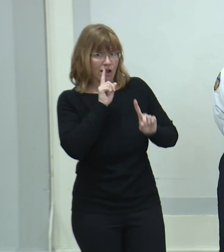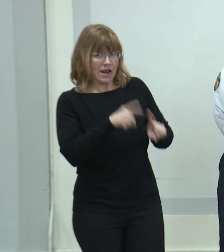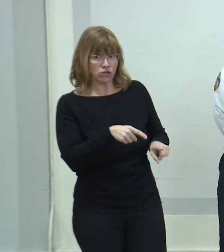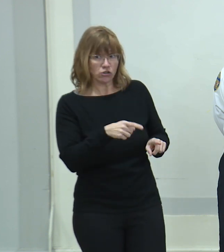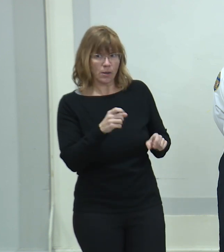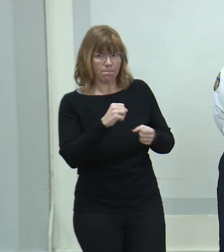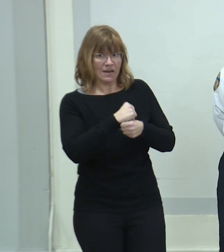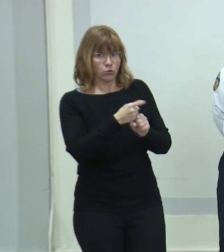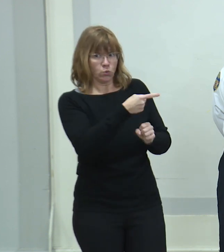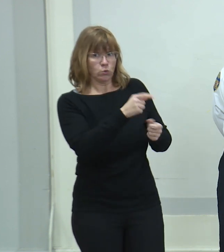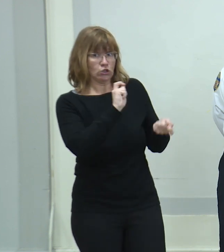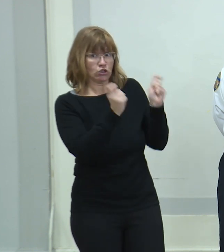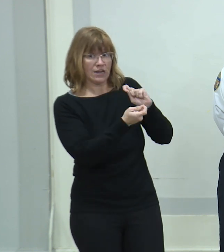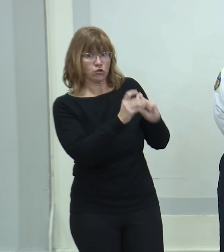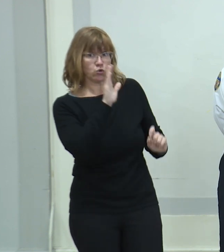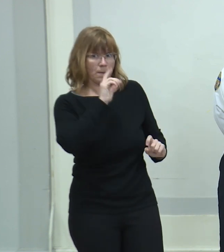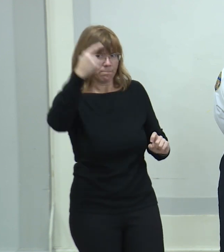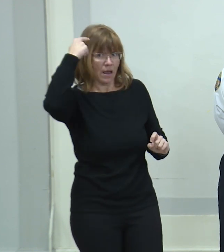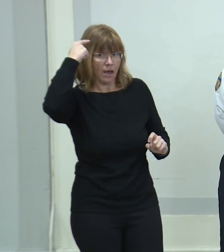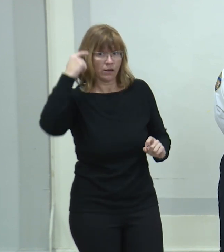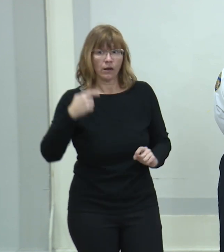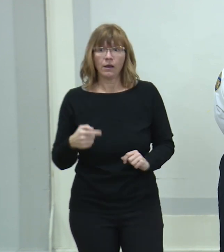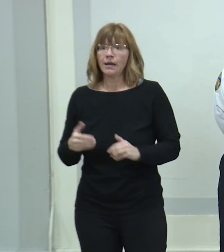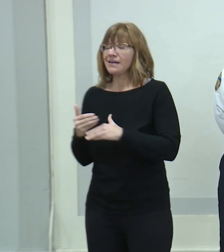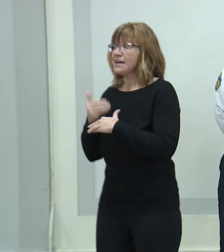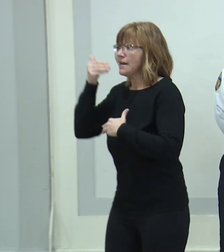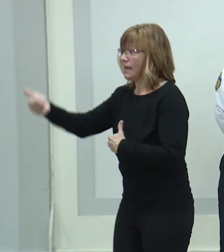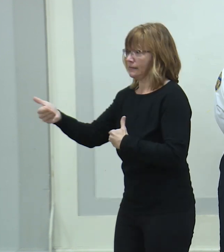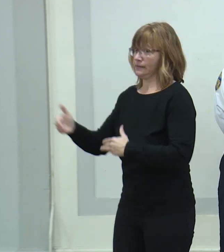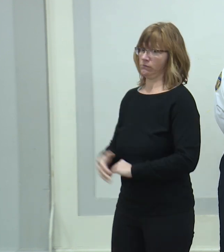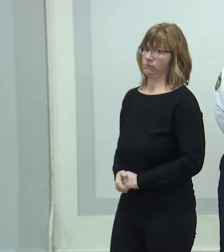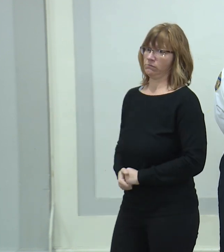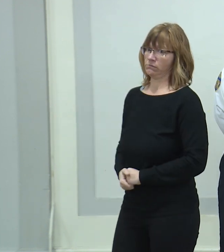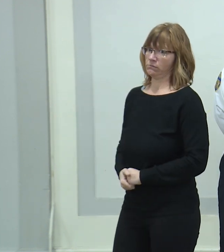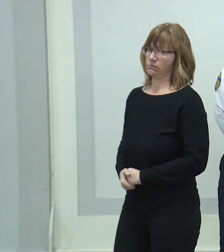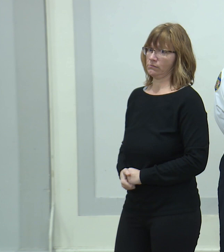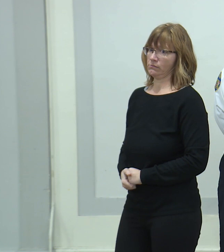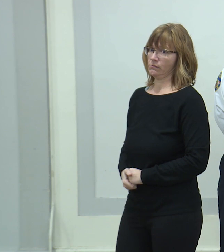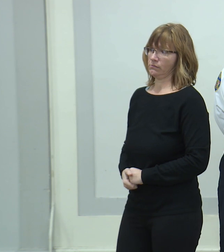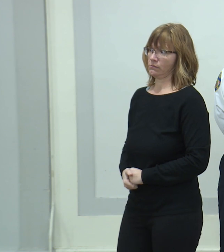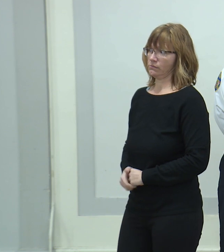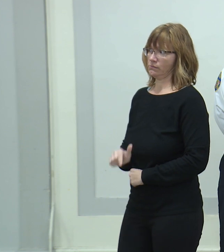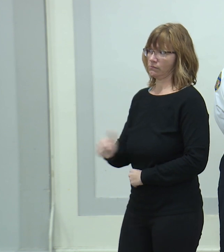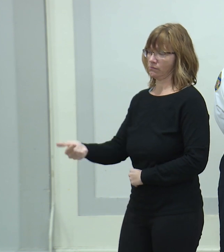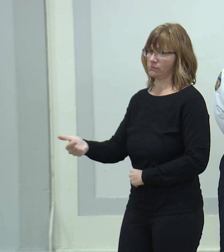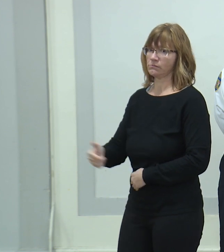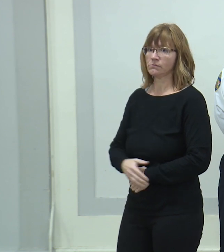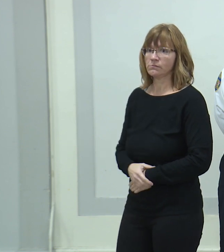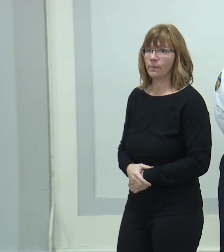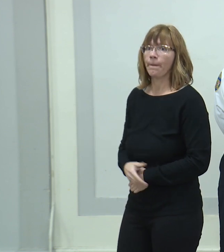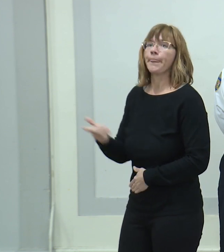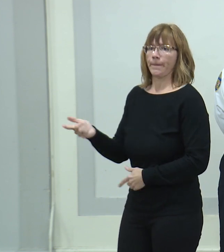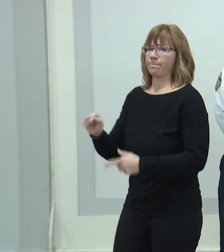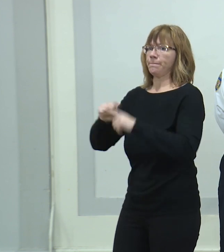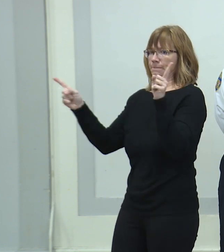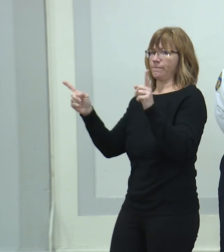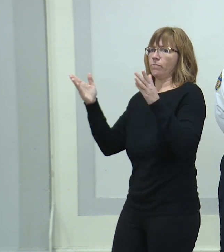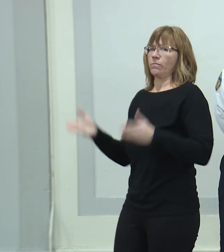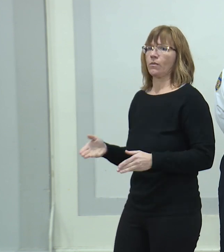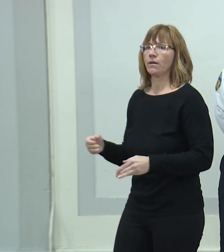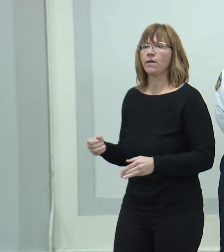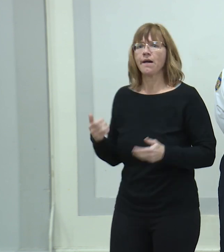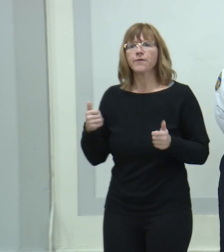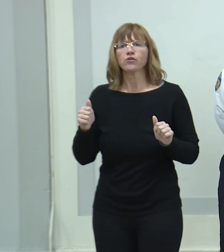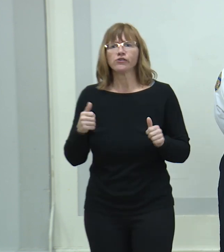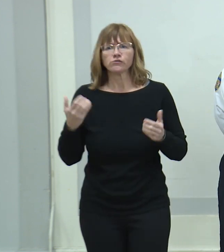Next question again. Okay. Thank you. Will you get any chance to talk to President Biden when